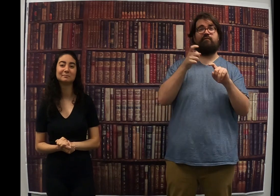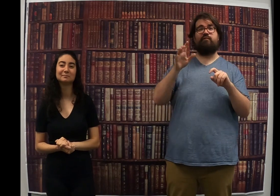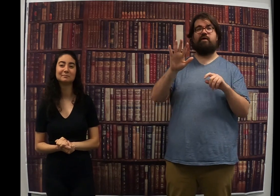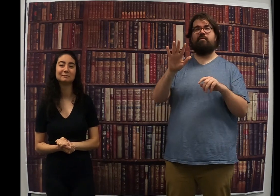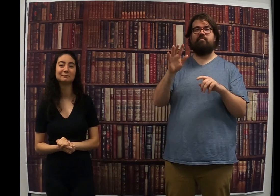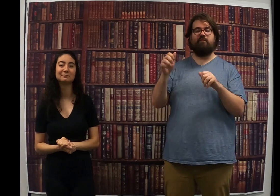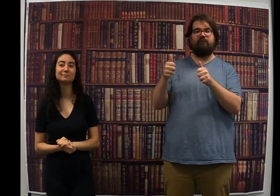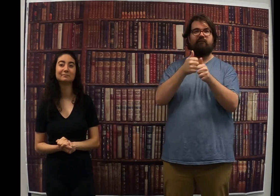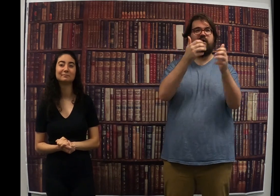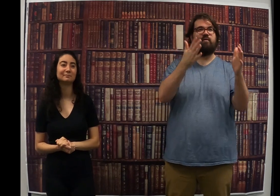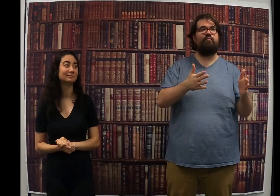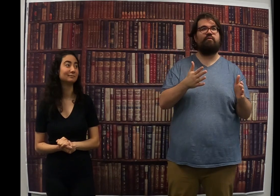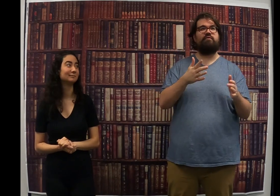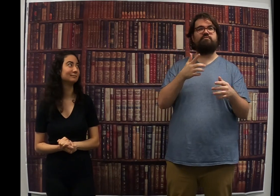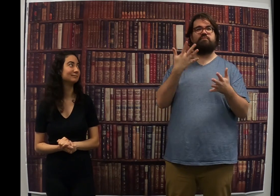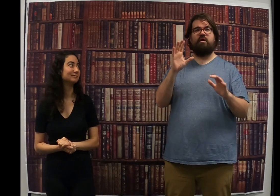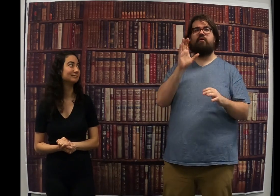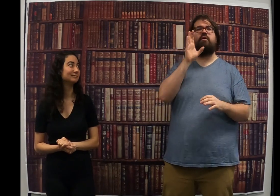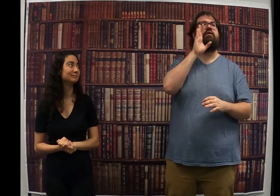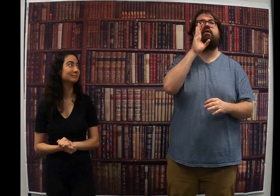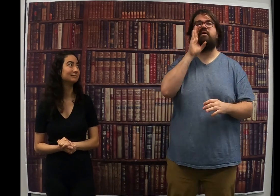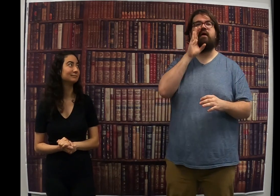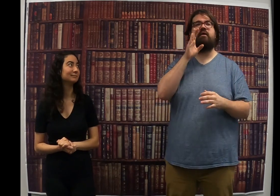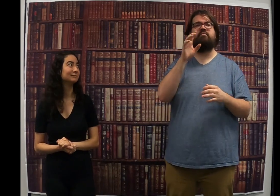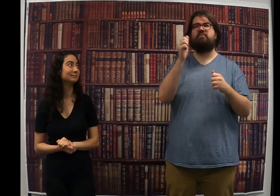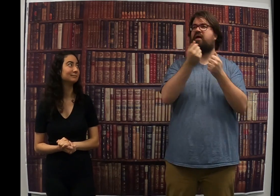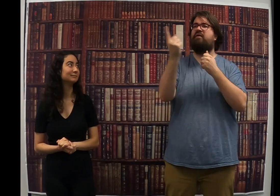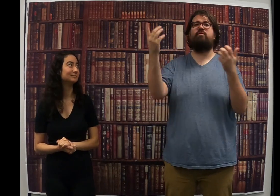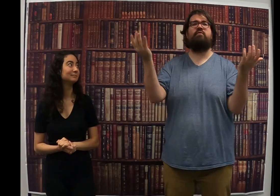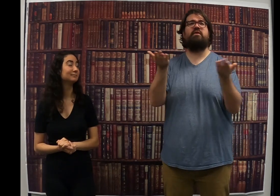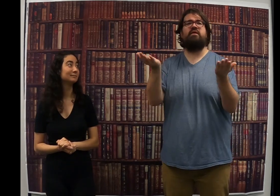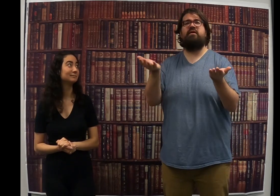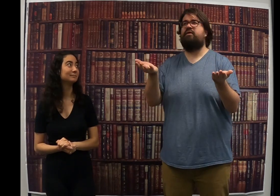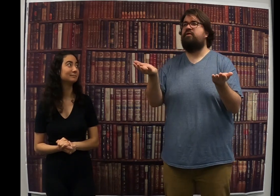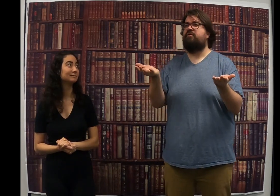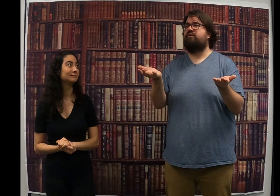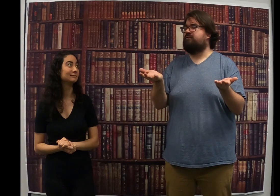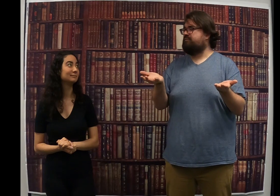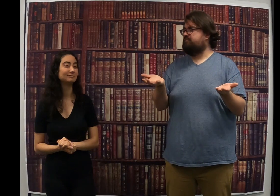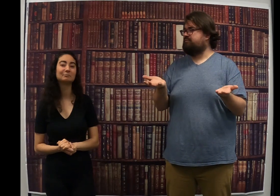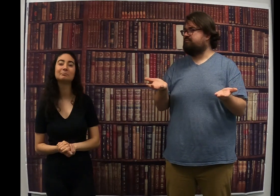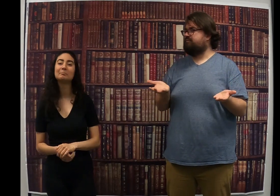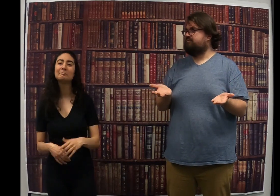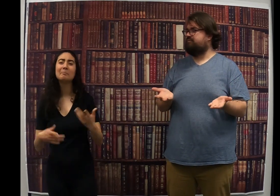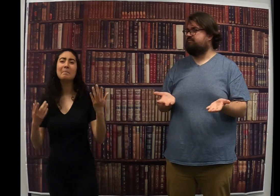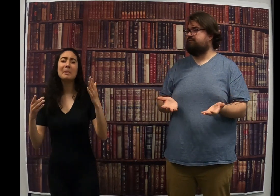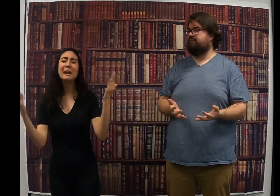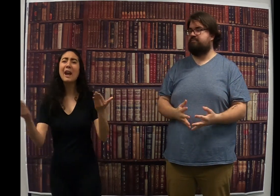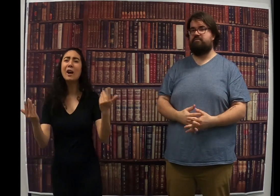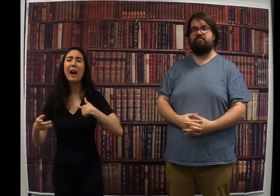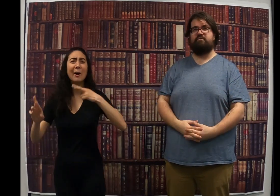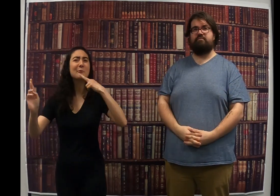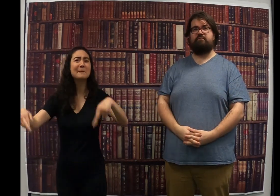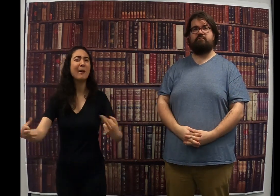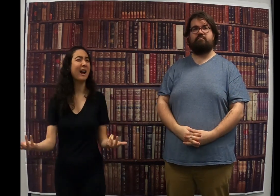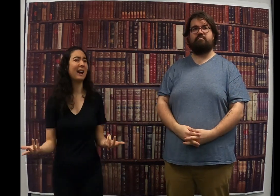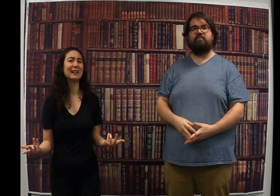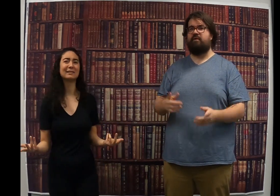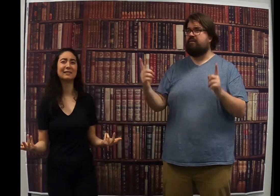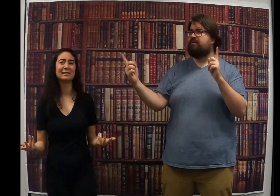his faithful band of followers, had called out, Is anyone here? "Here," I replied.